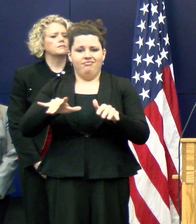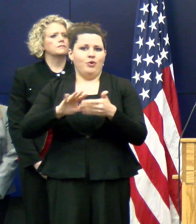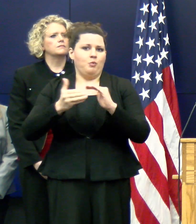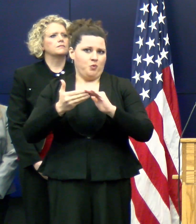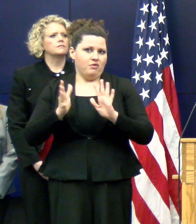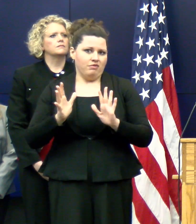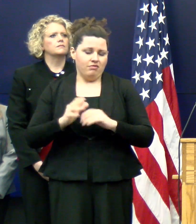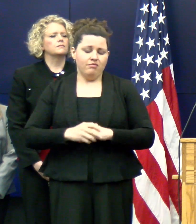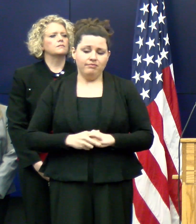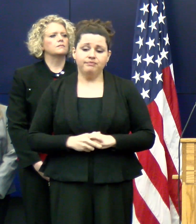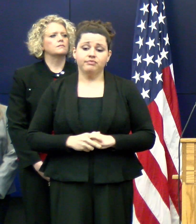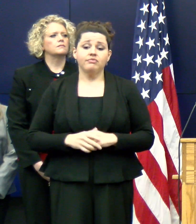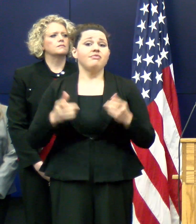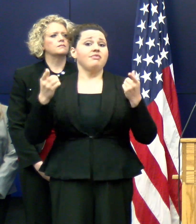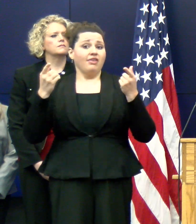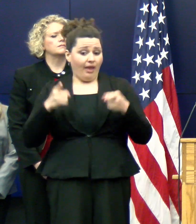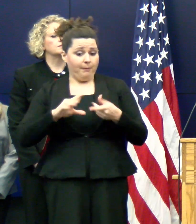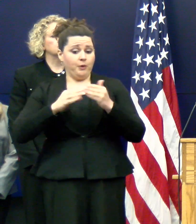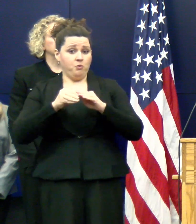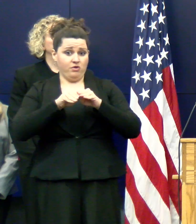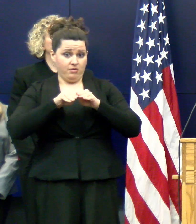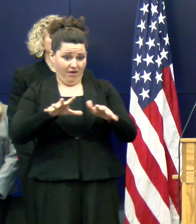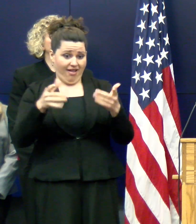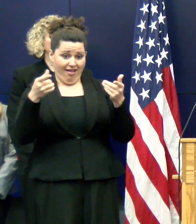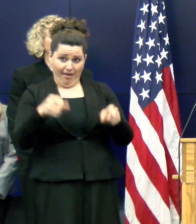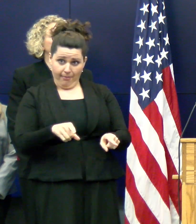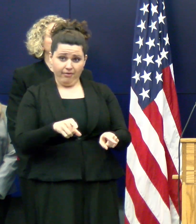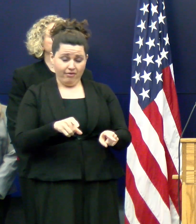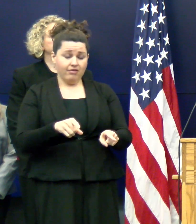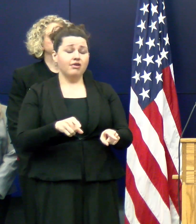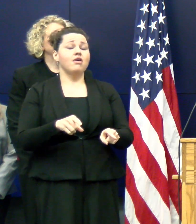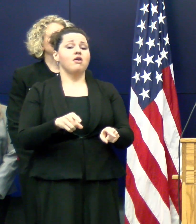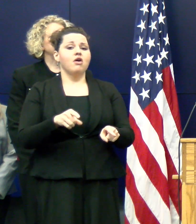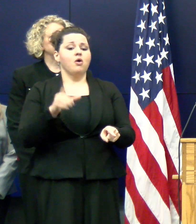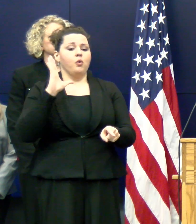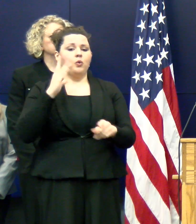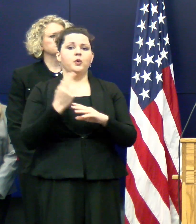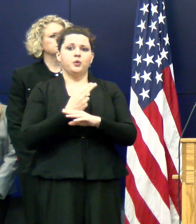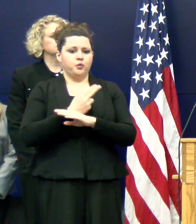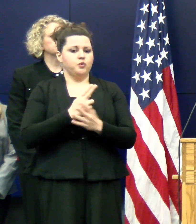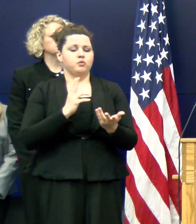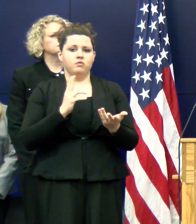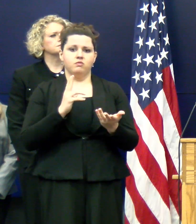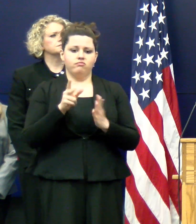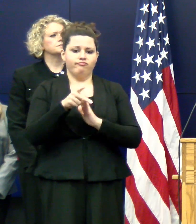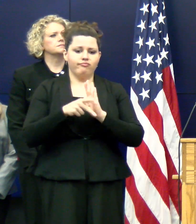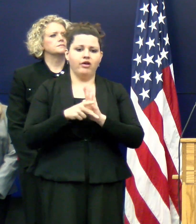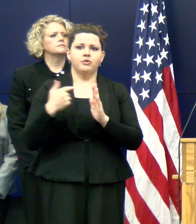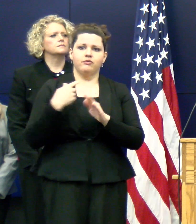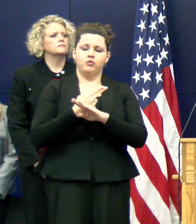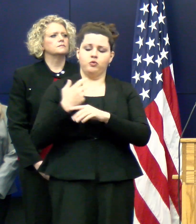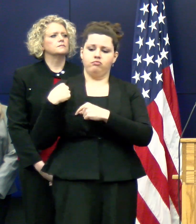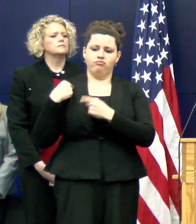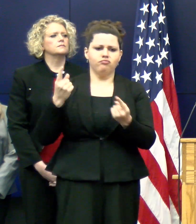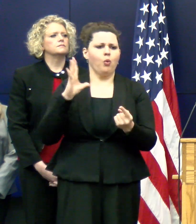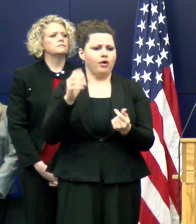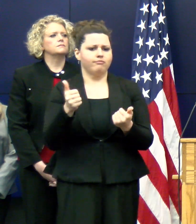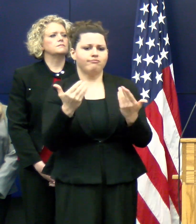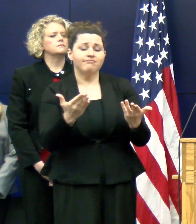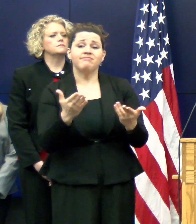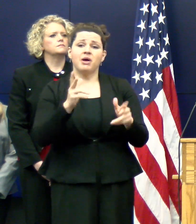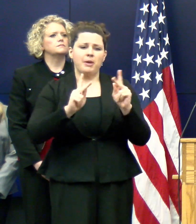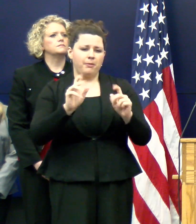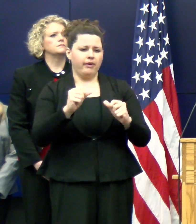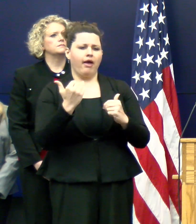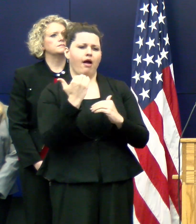community. And when we see community spread, we're going to use proven public health measures and make recommendations to help people